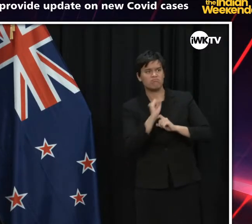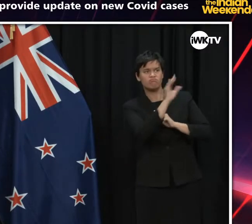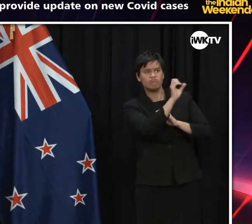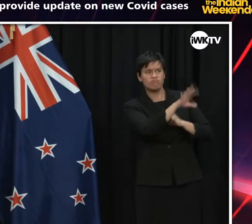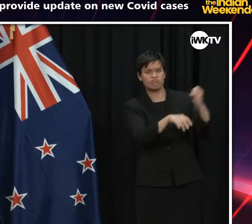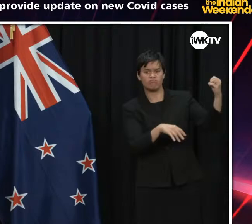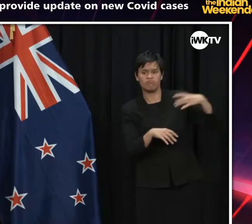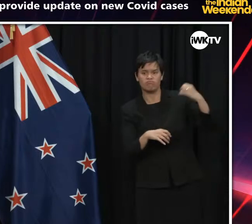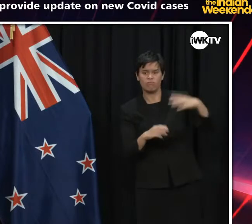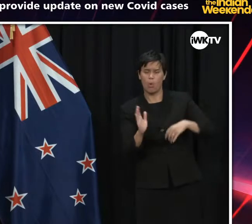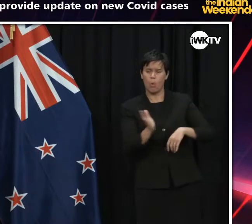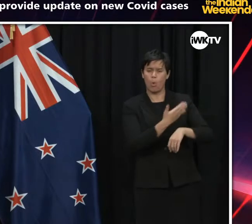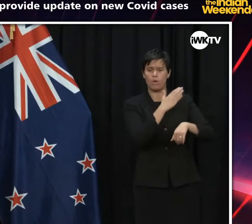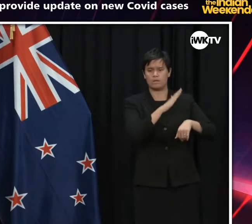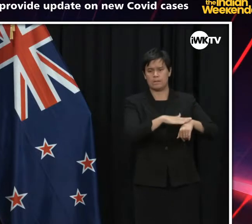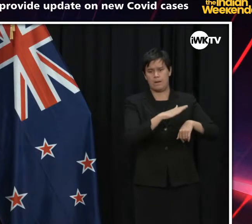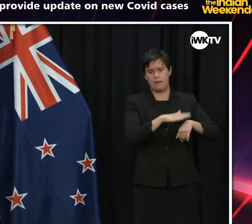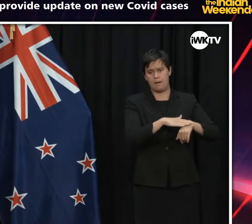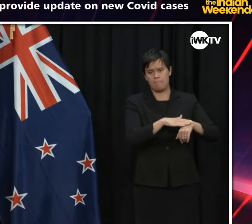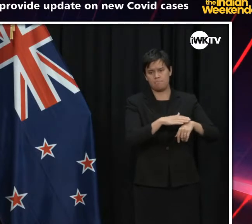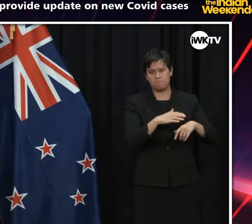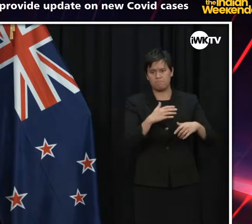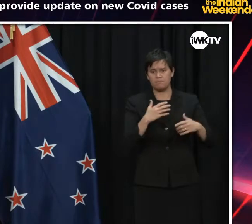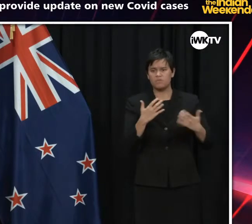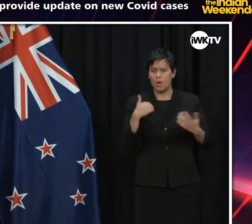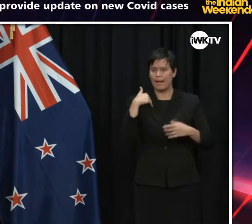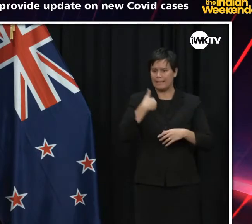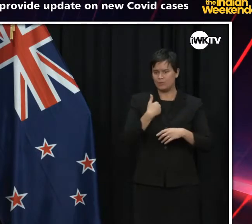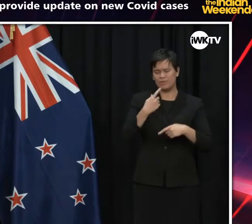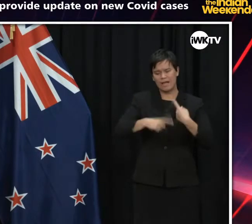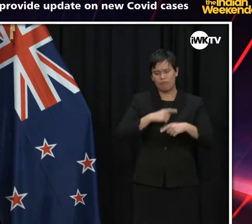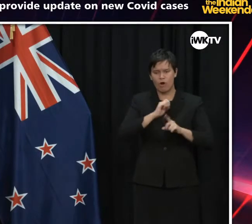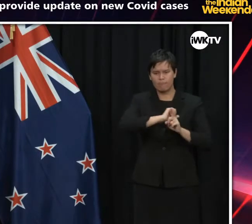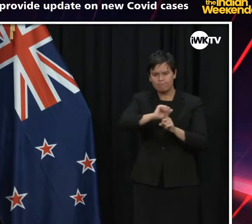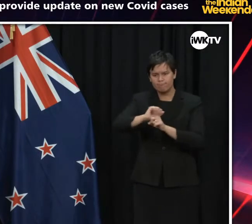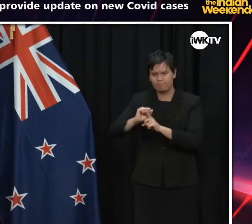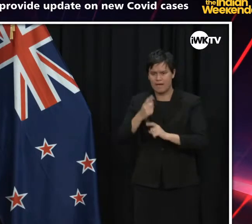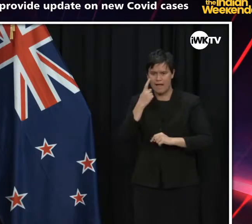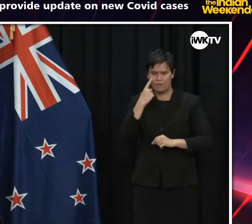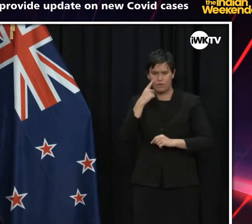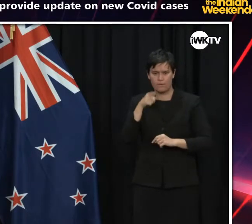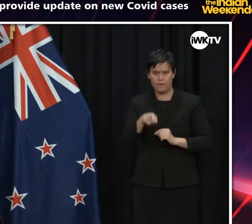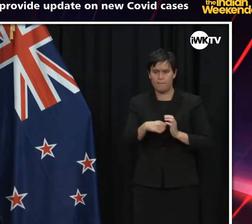be at risk. So we have to always look at how we can continue to refine that. And